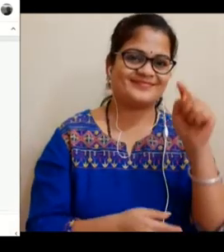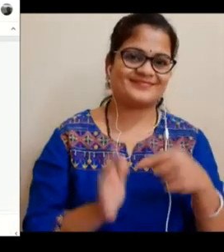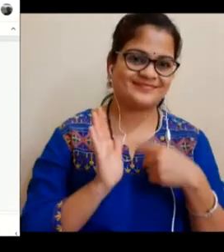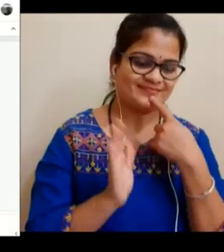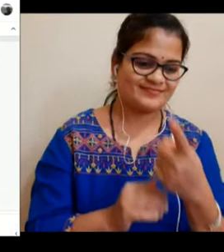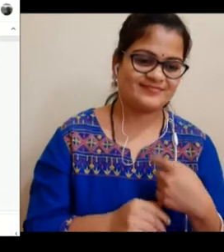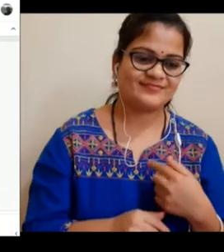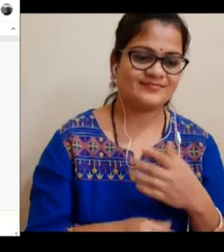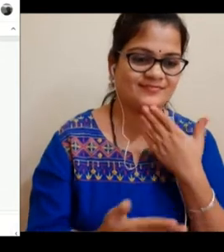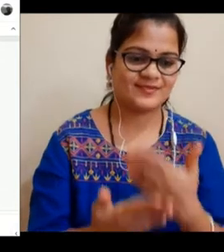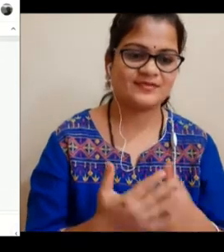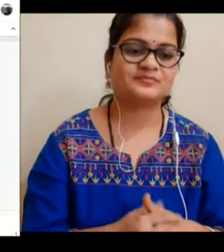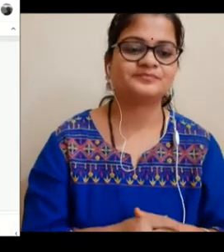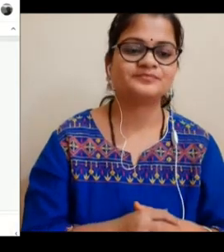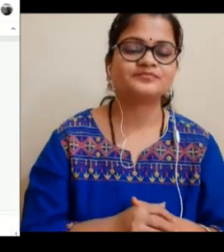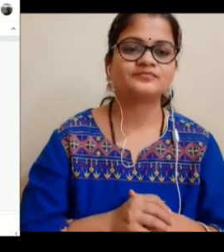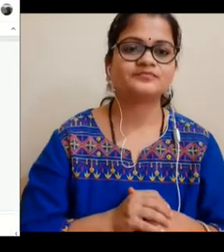out.